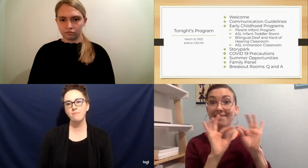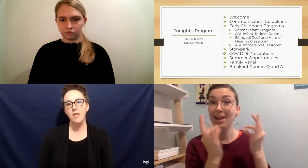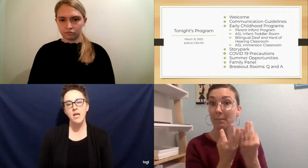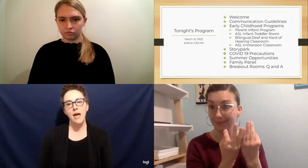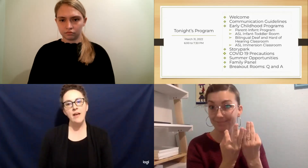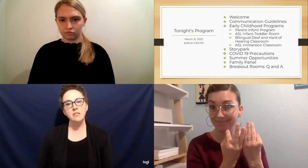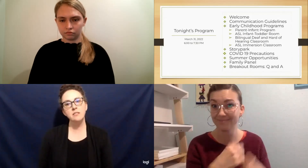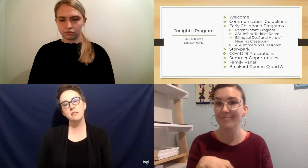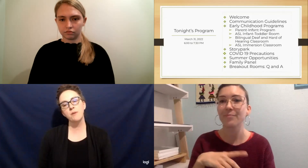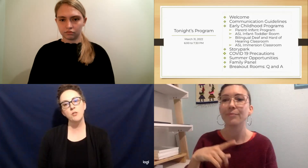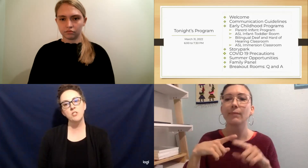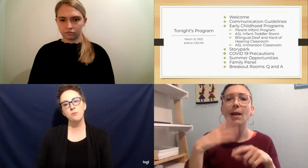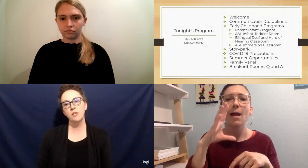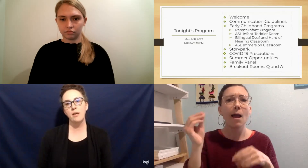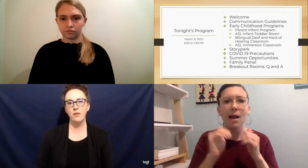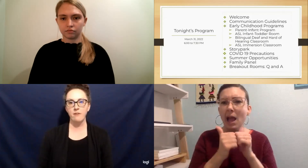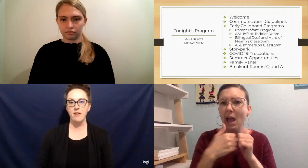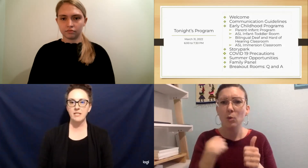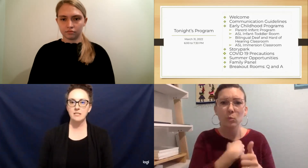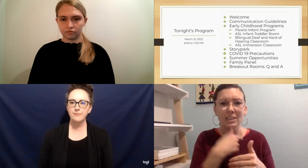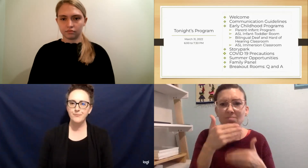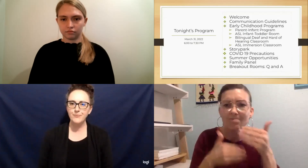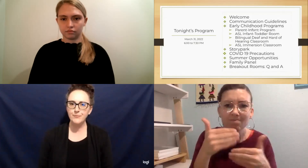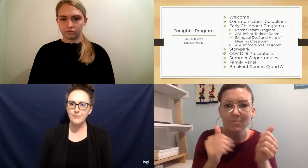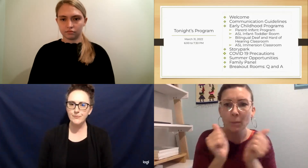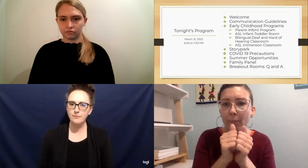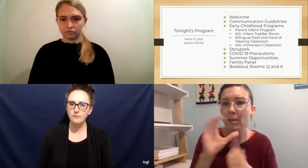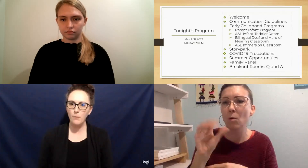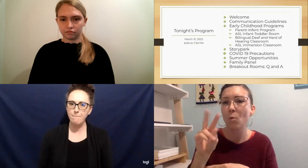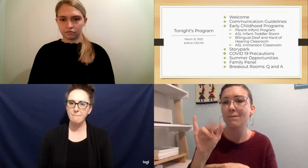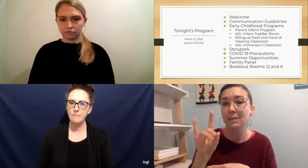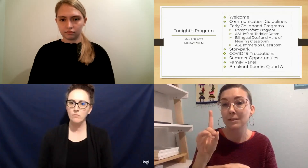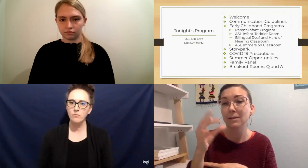that. And that's the system that we use to communicate with our families.